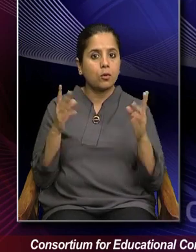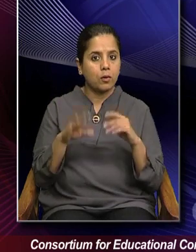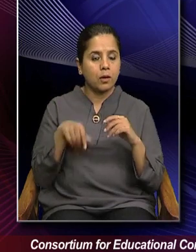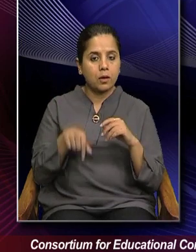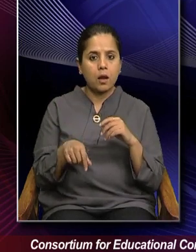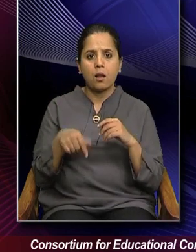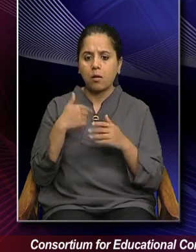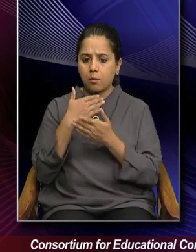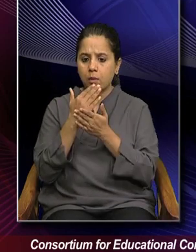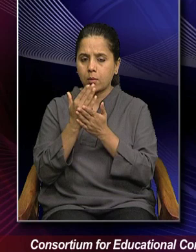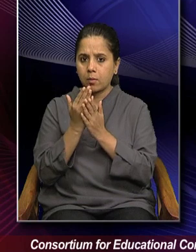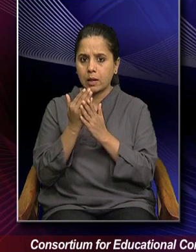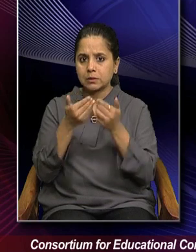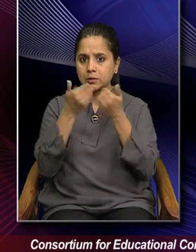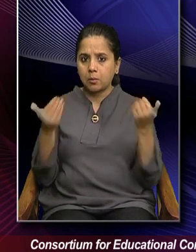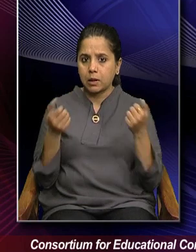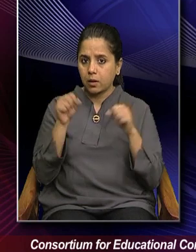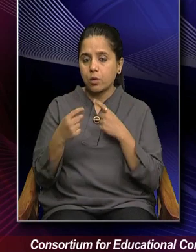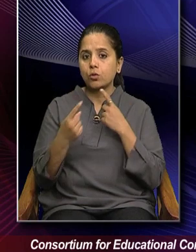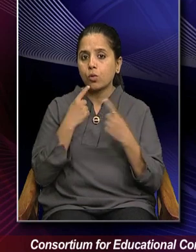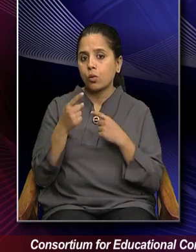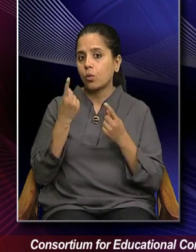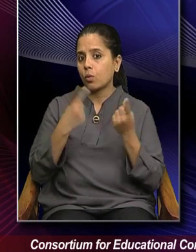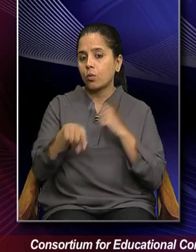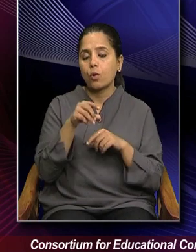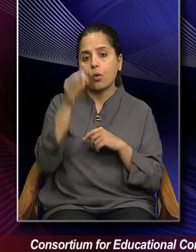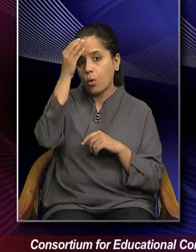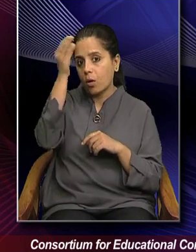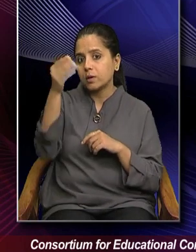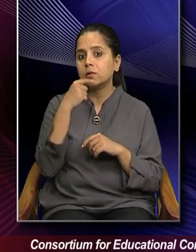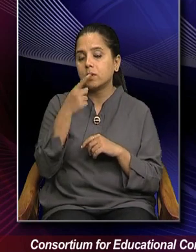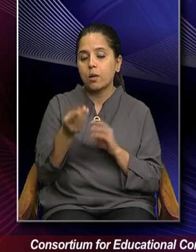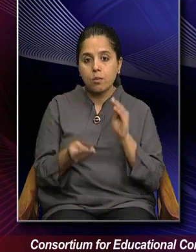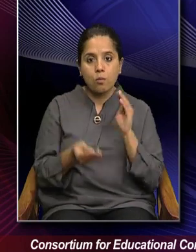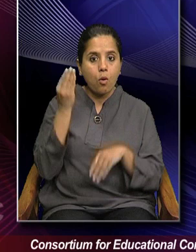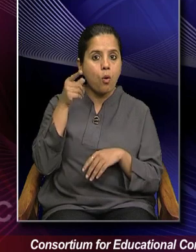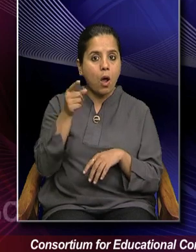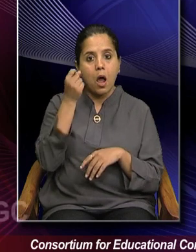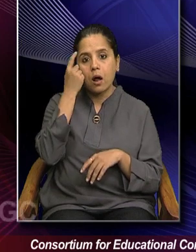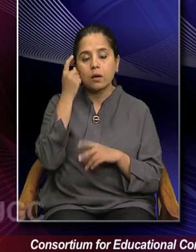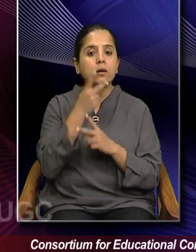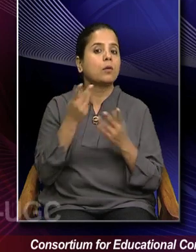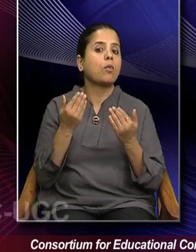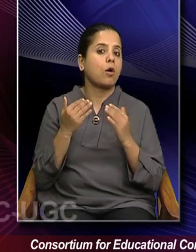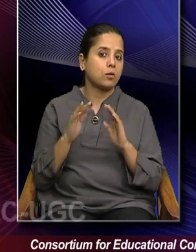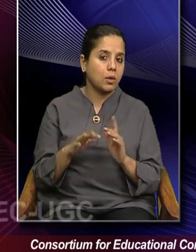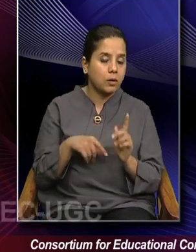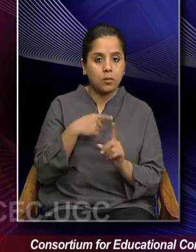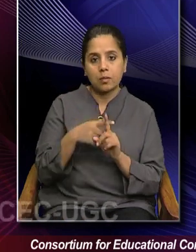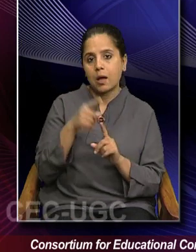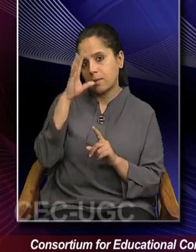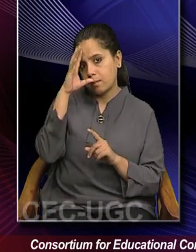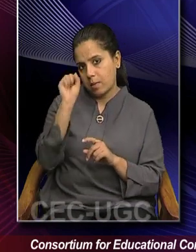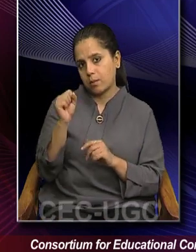each part separately, making the concept more understandable and